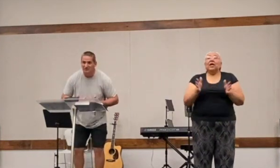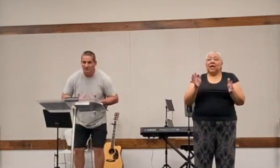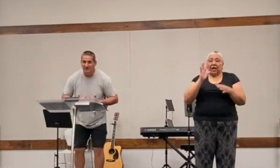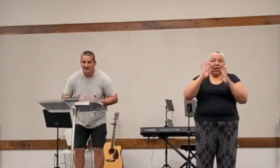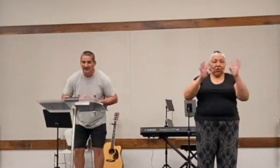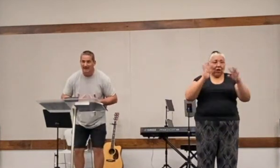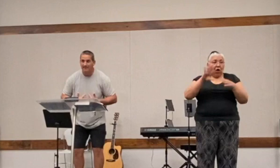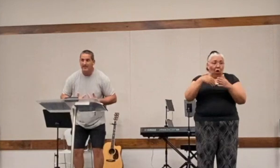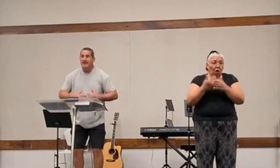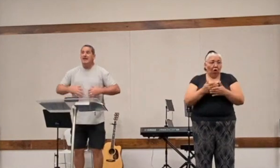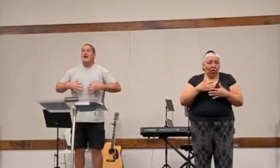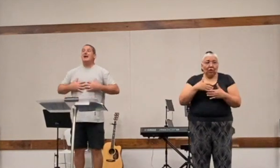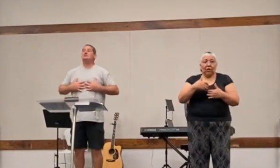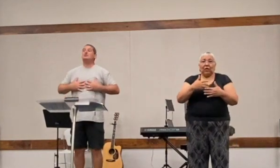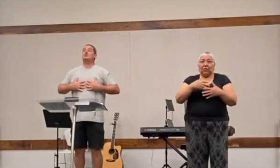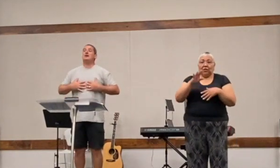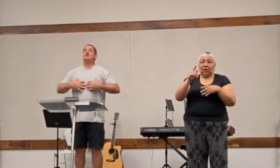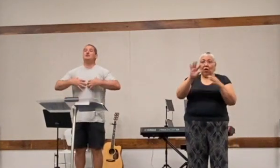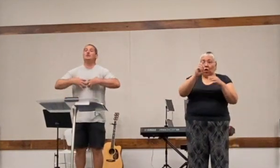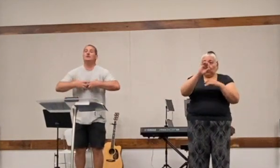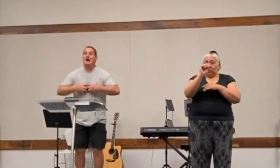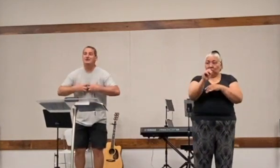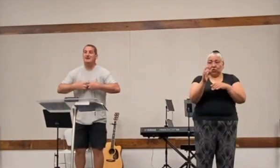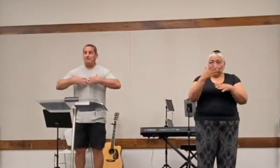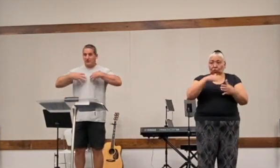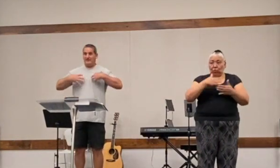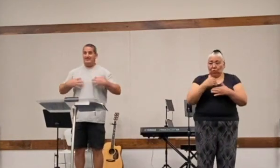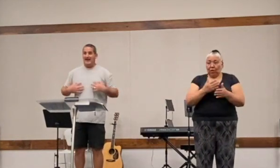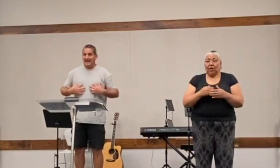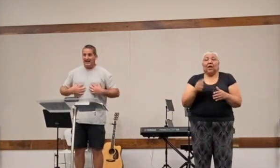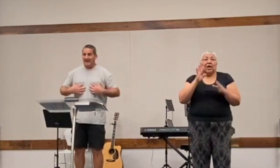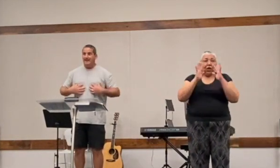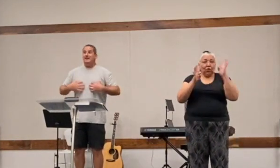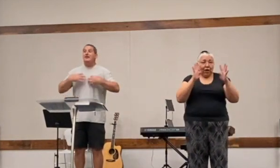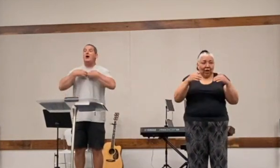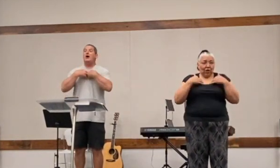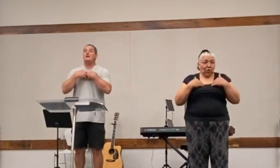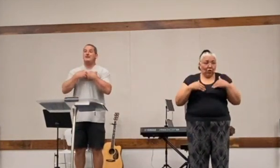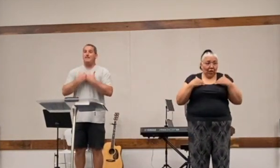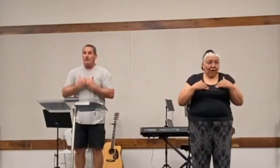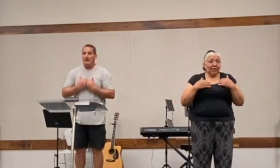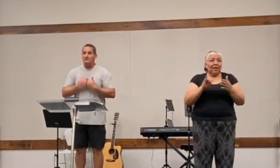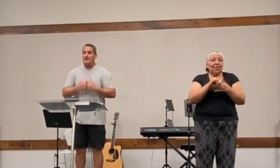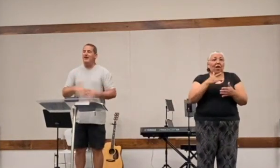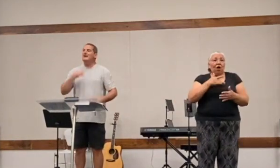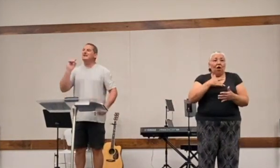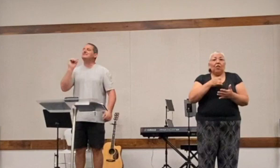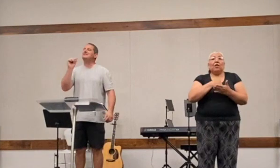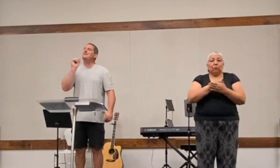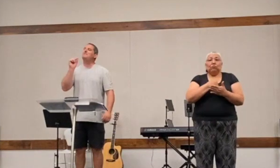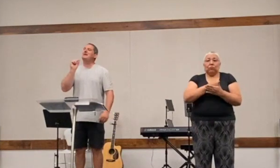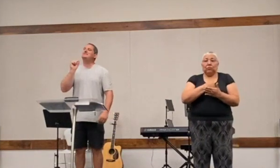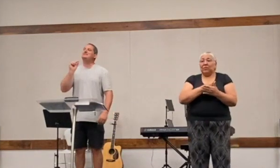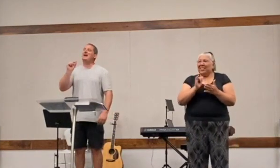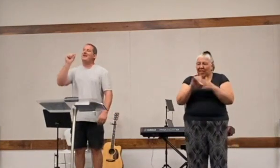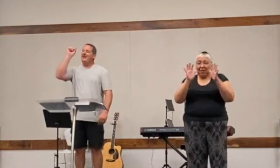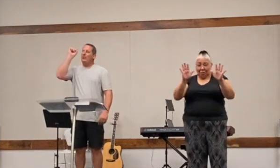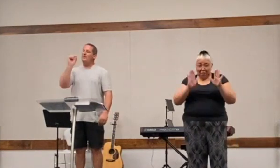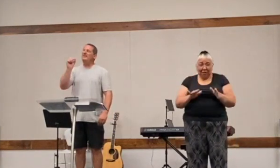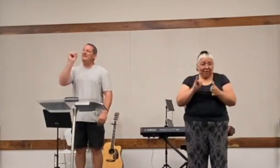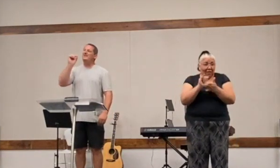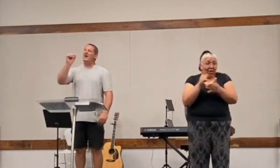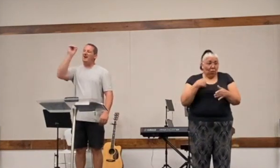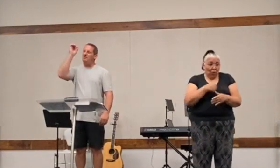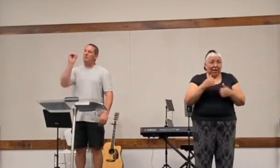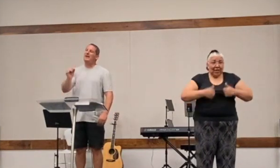you just breathed in. He actually created your lungs that breathe that in, the heart that pumps, right? Isn't it amazing that